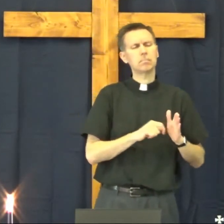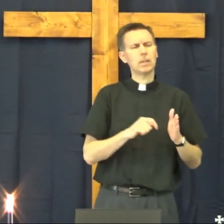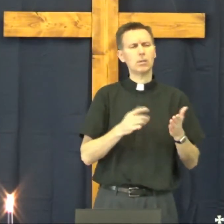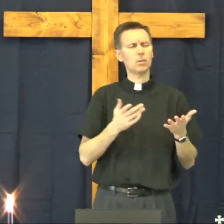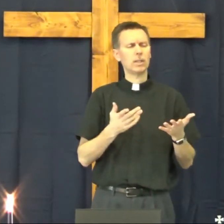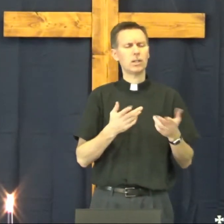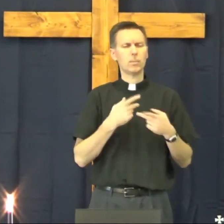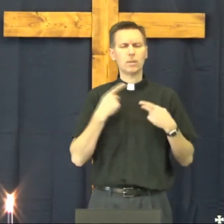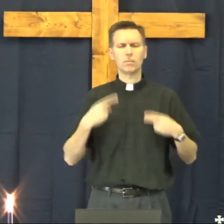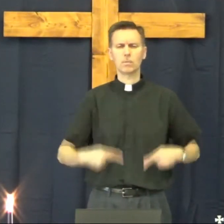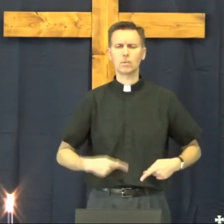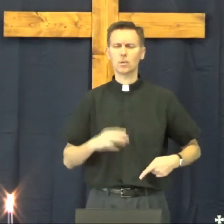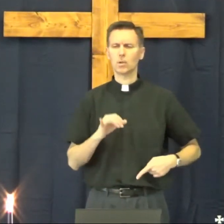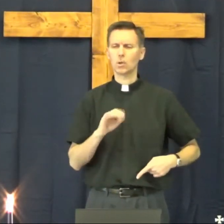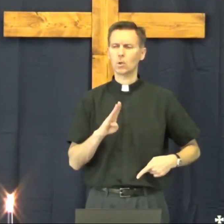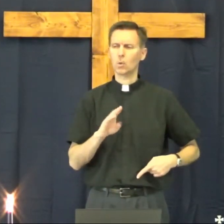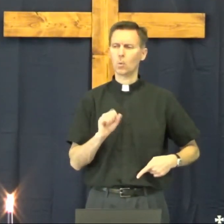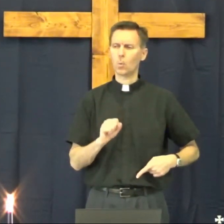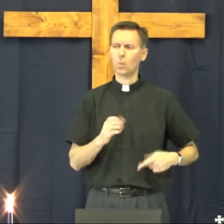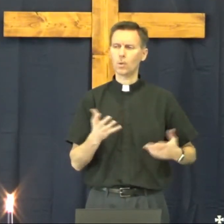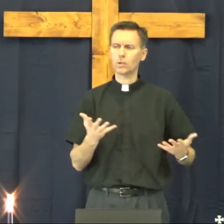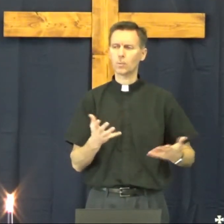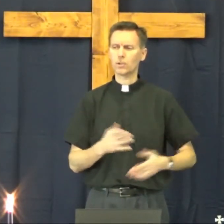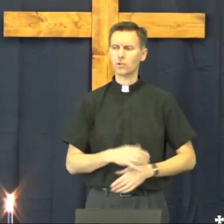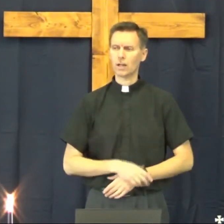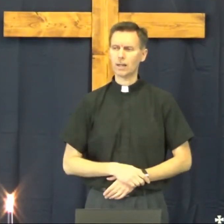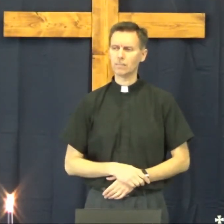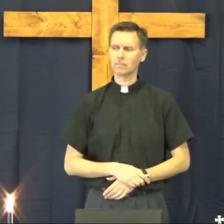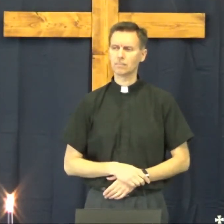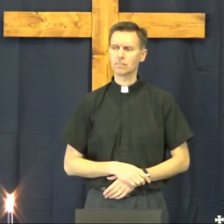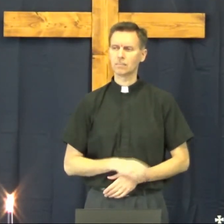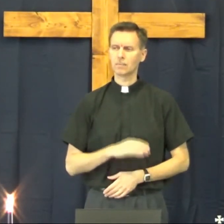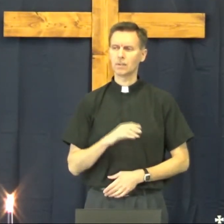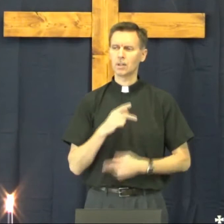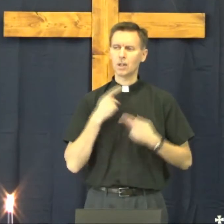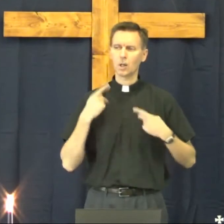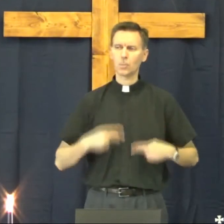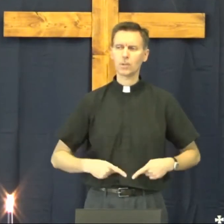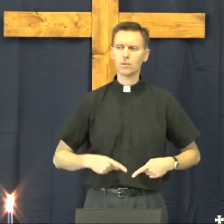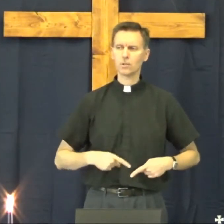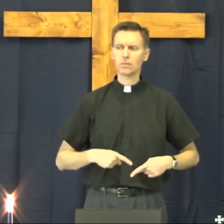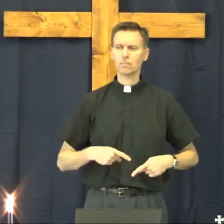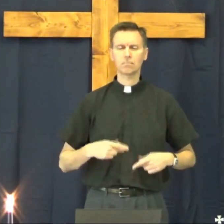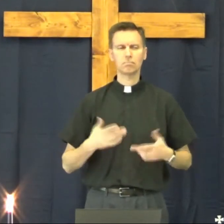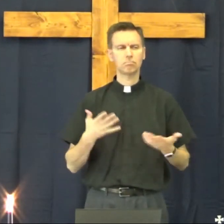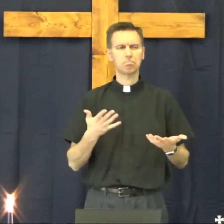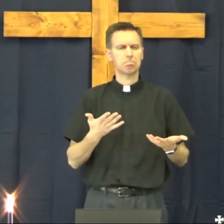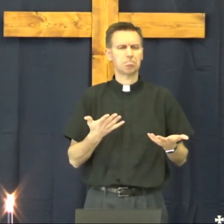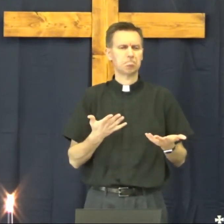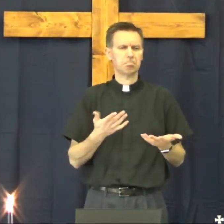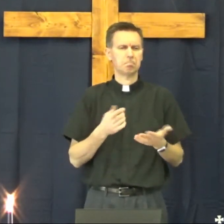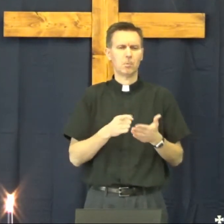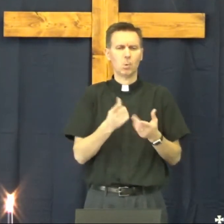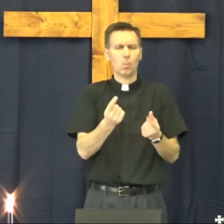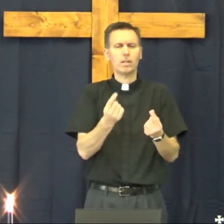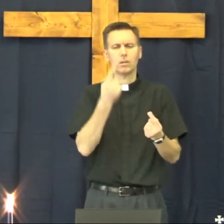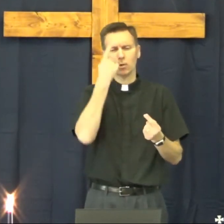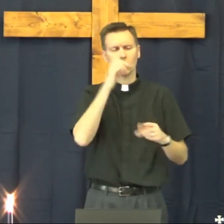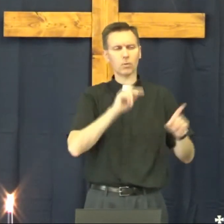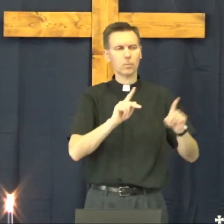In the Old Testament, what's a priest's job? A priest, what did he do for the